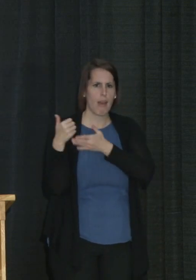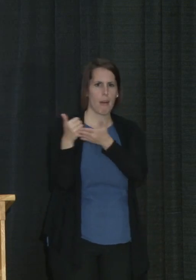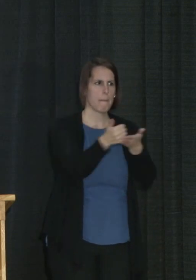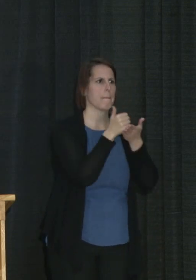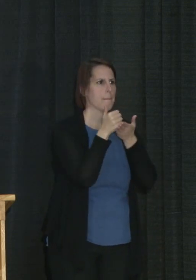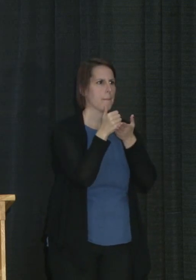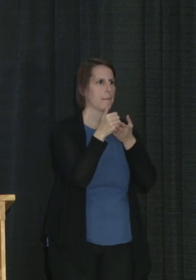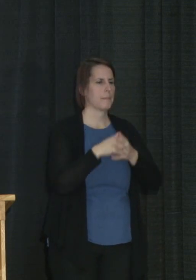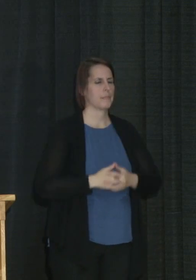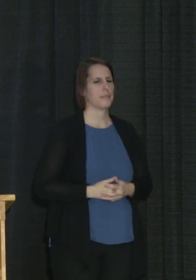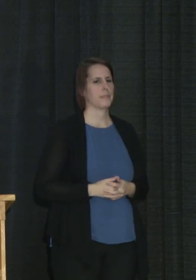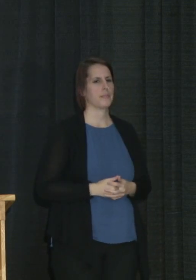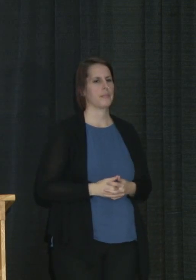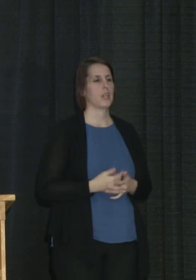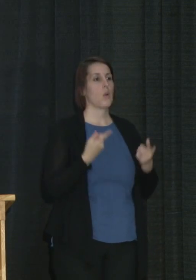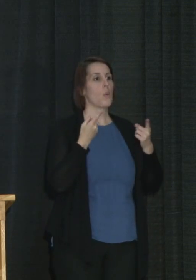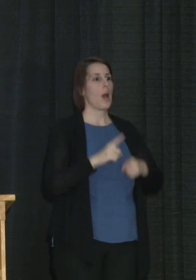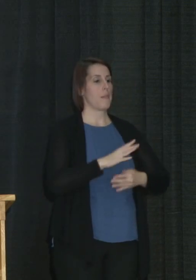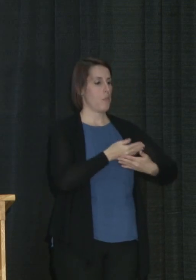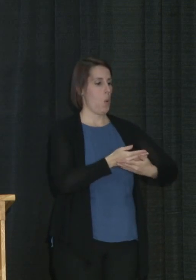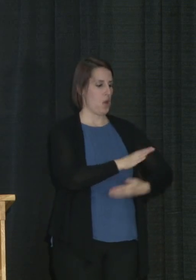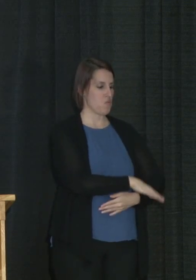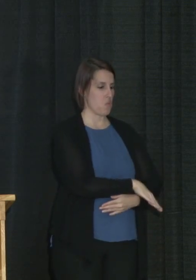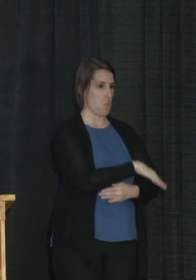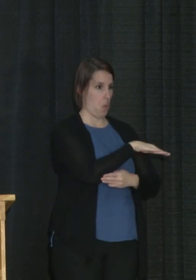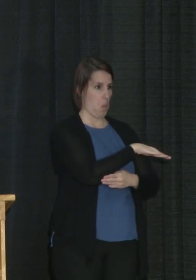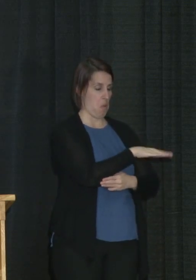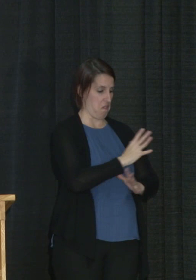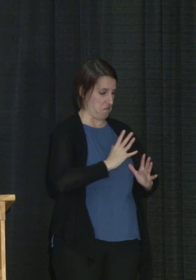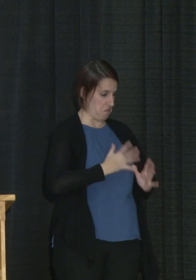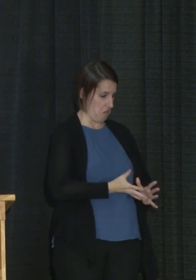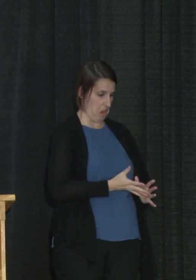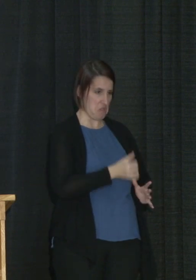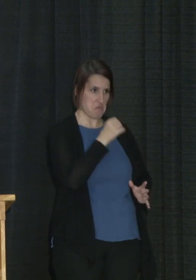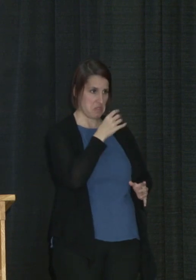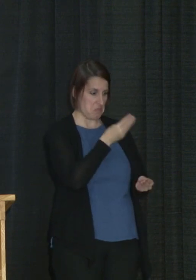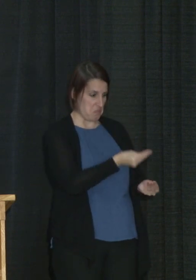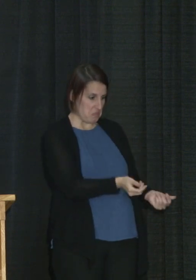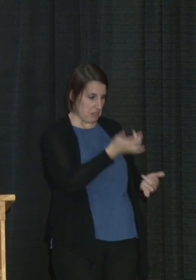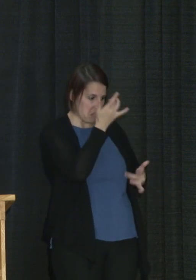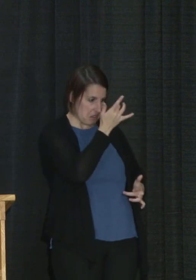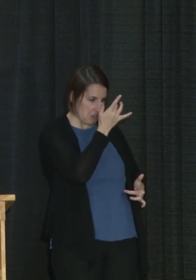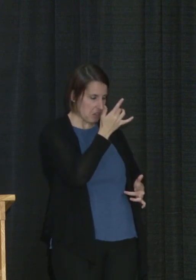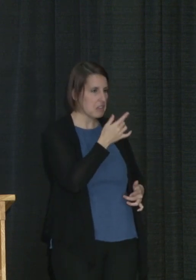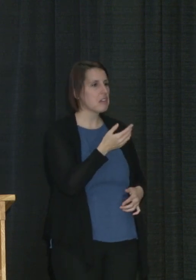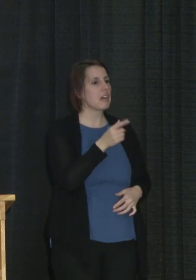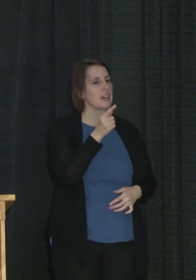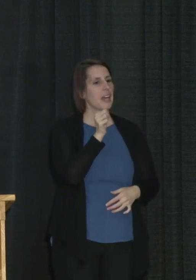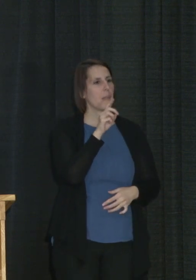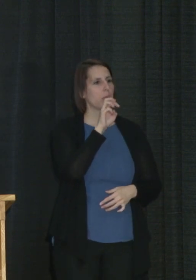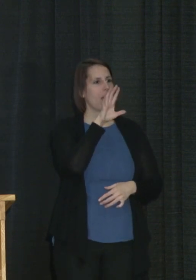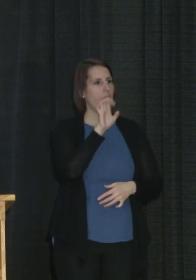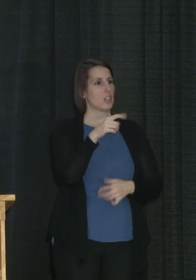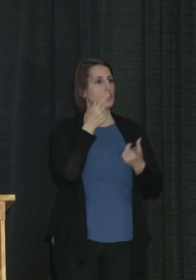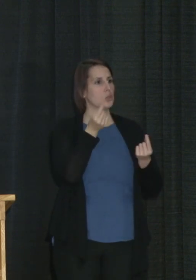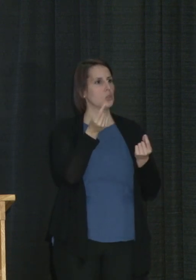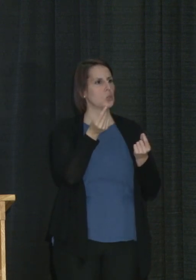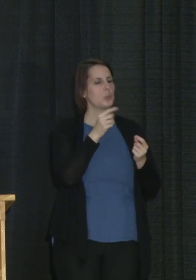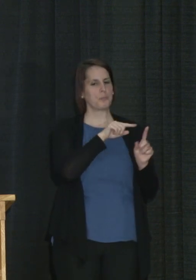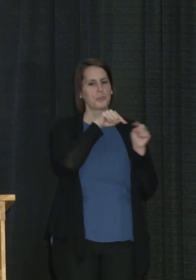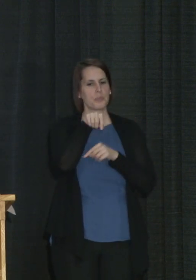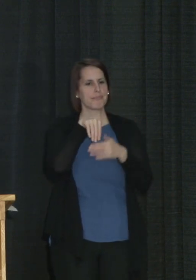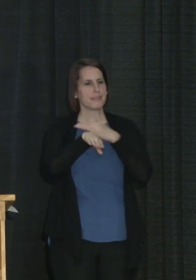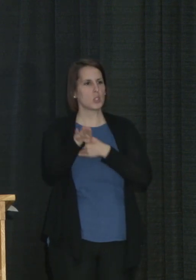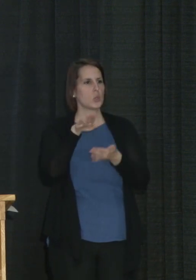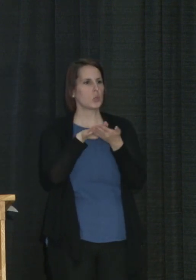As soon as her baby boy was stabilized, Gabrielle looked into practical nursing. But she didn't have the science courses that the